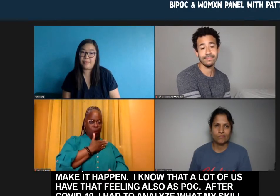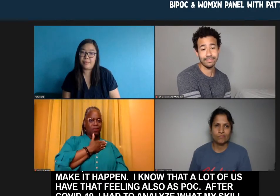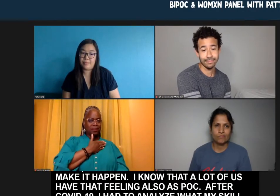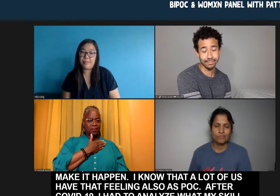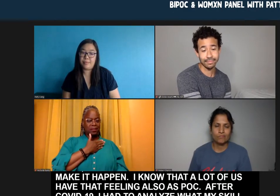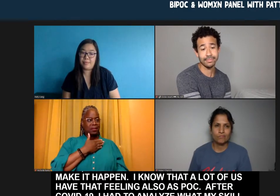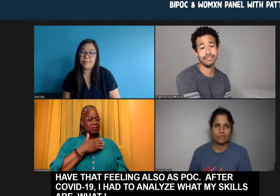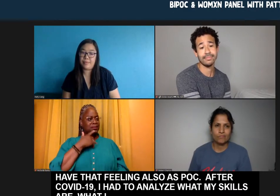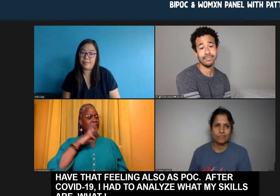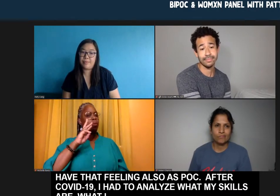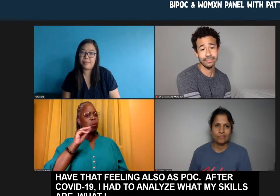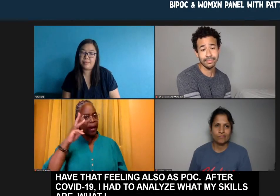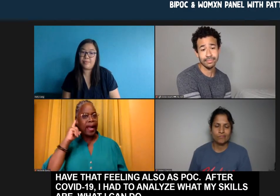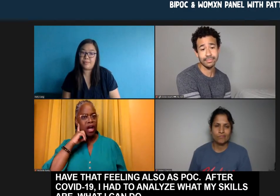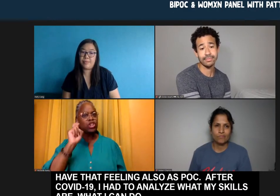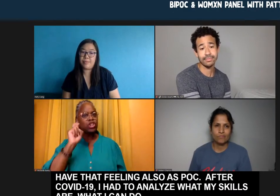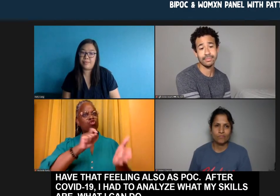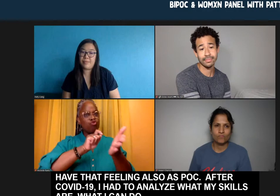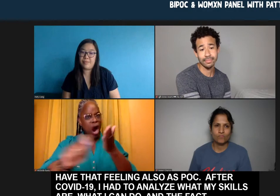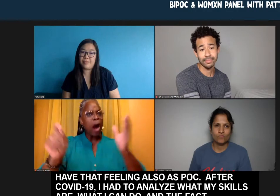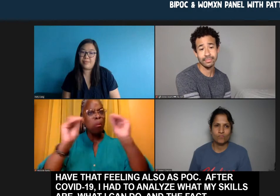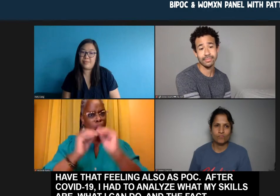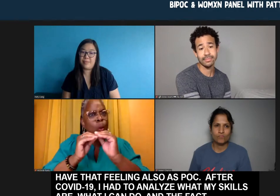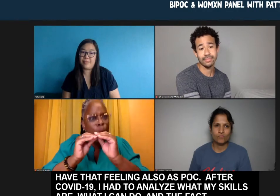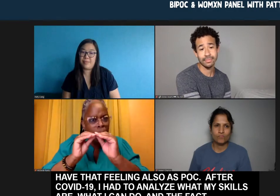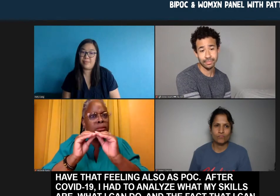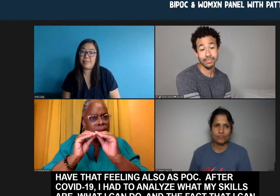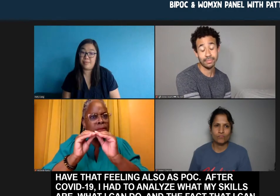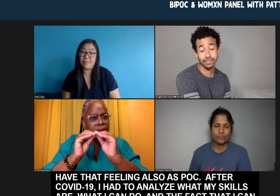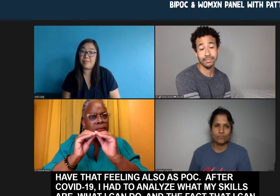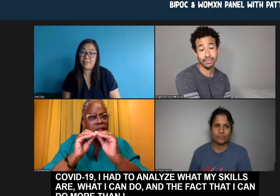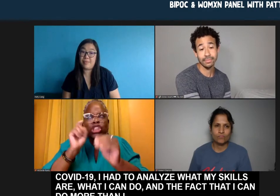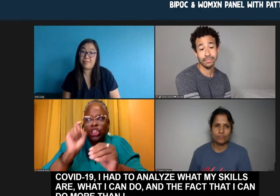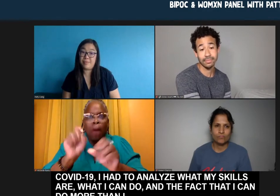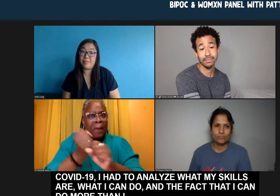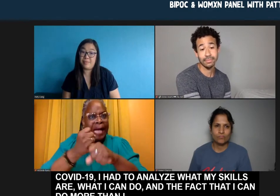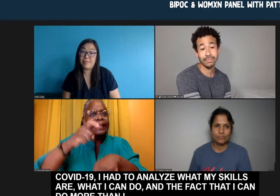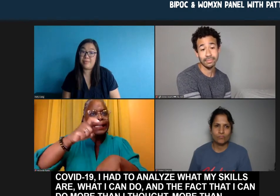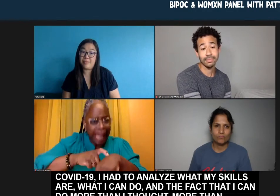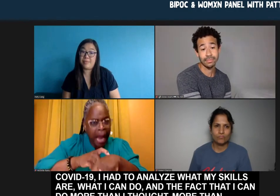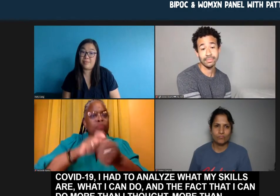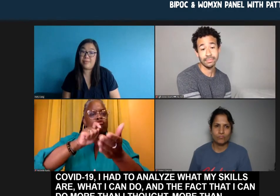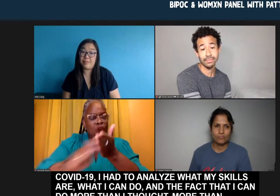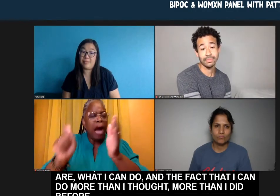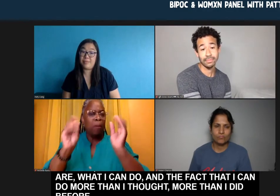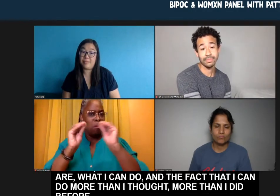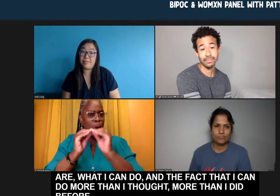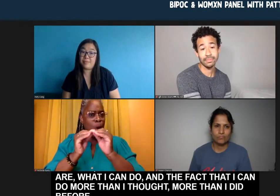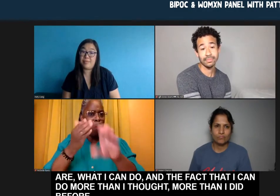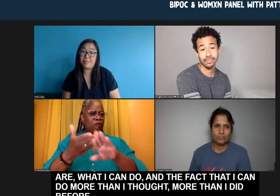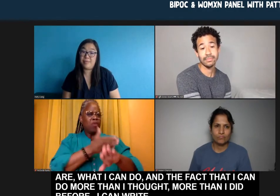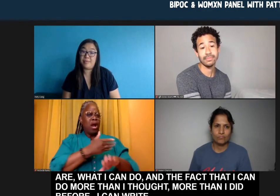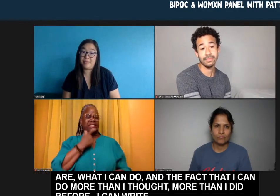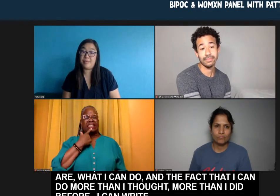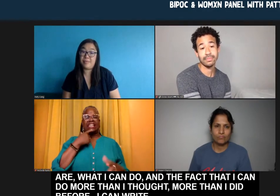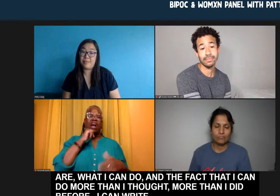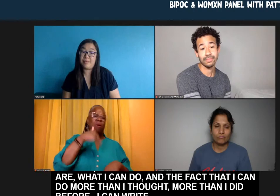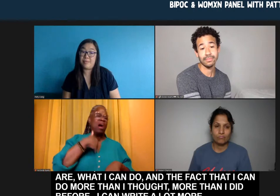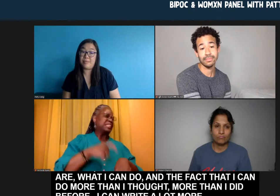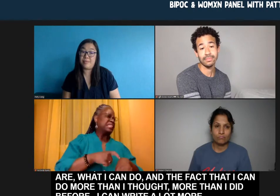do more than I thought, and more than I did before. I can write a lot more, and I should make the time to write more,